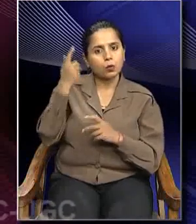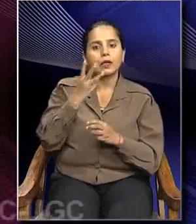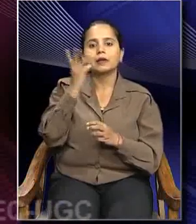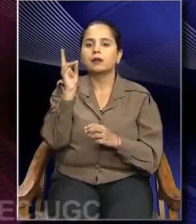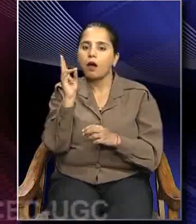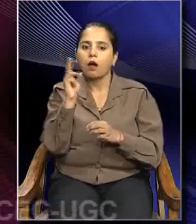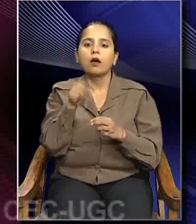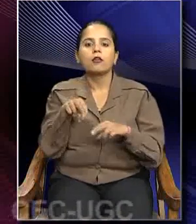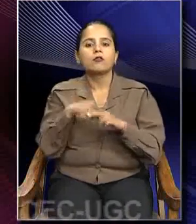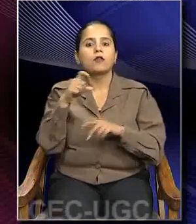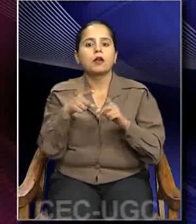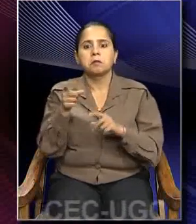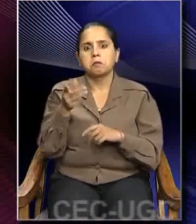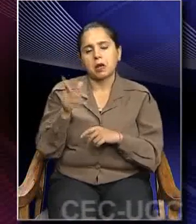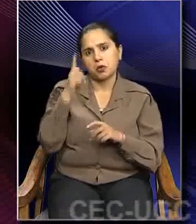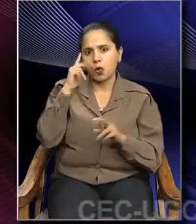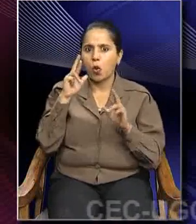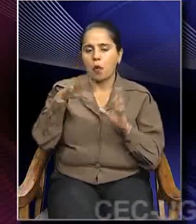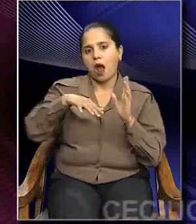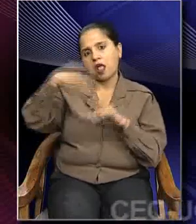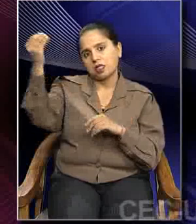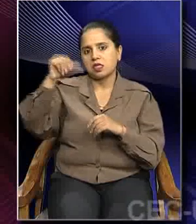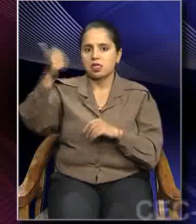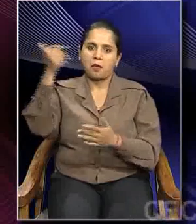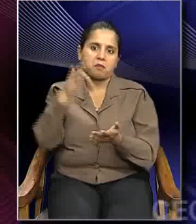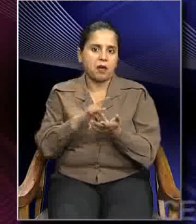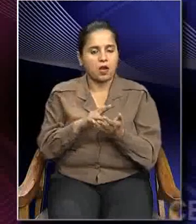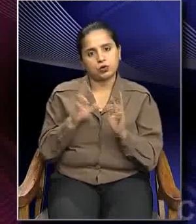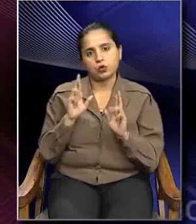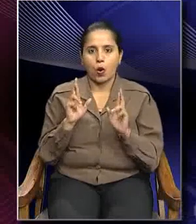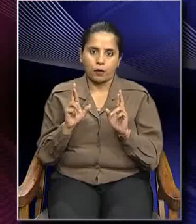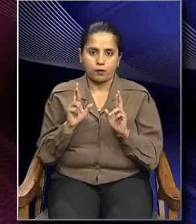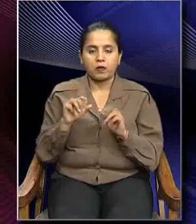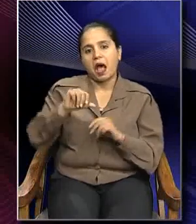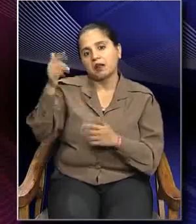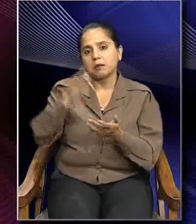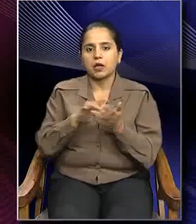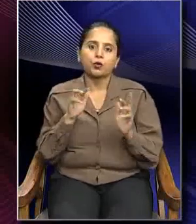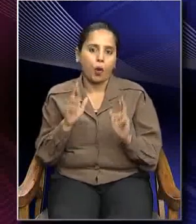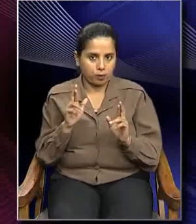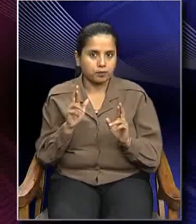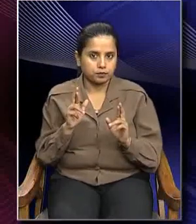that he must be elsewhere. So he must be somewhere else.